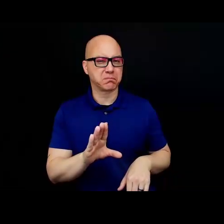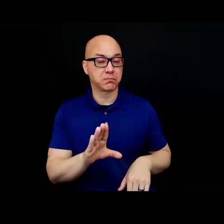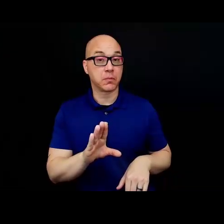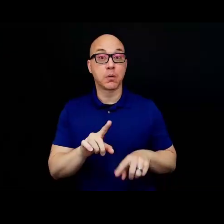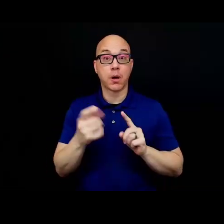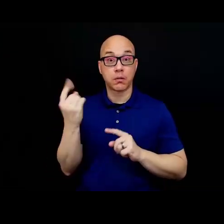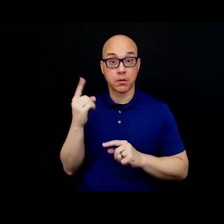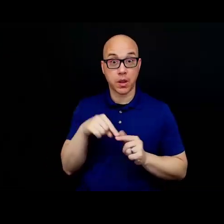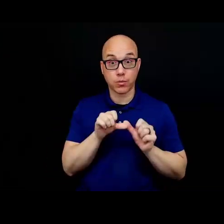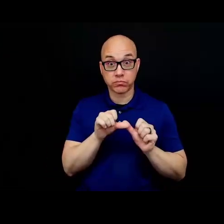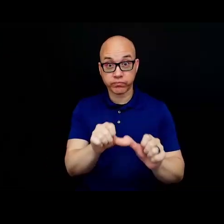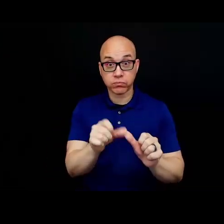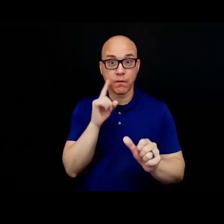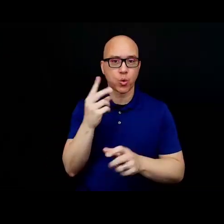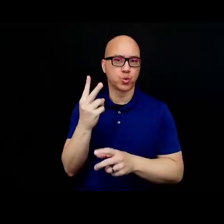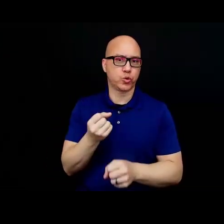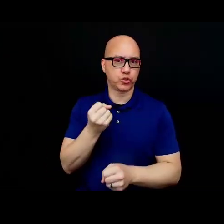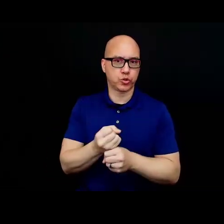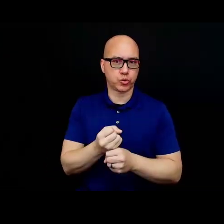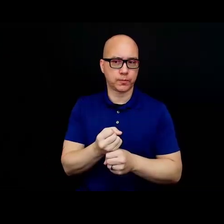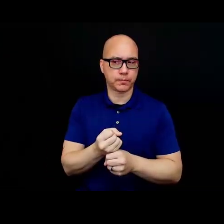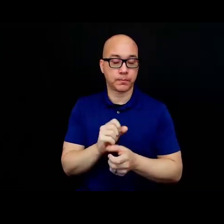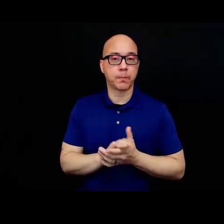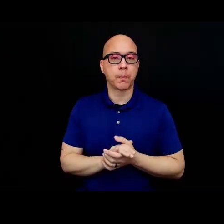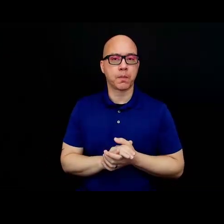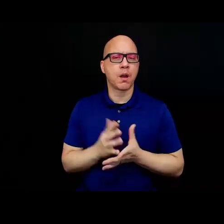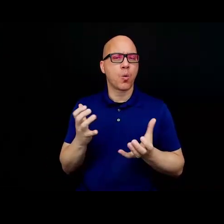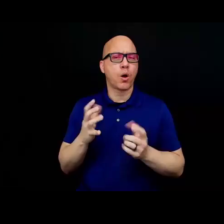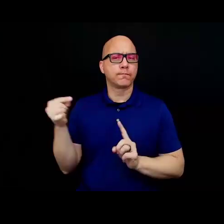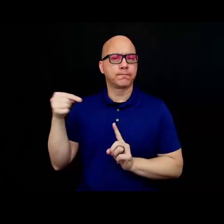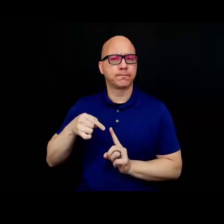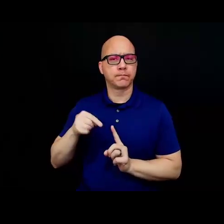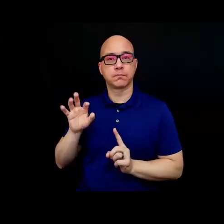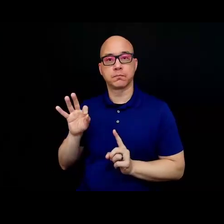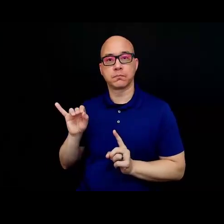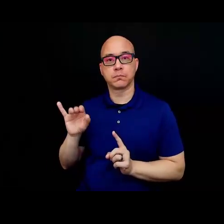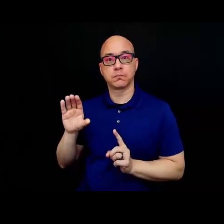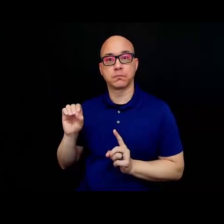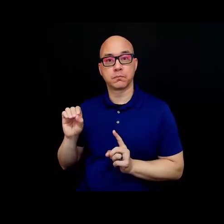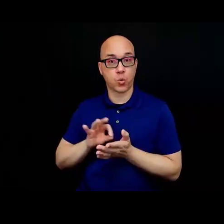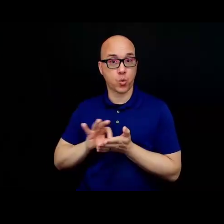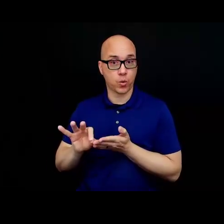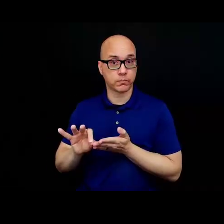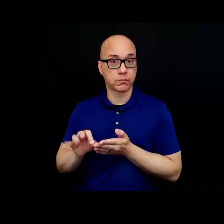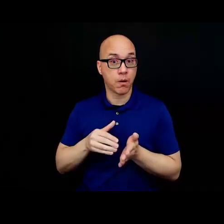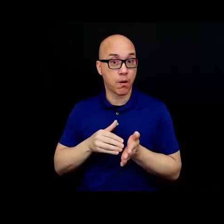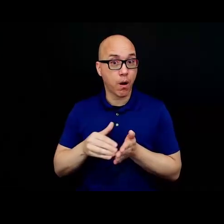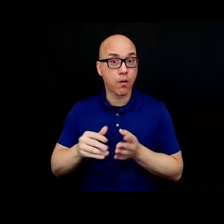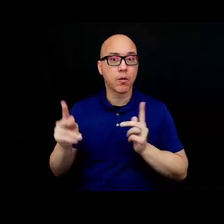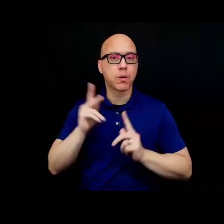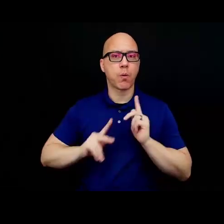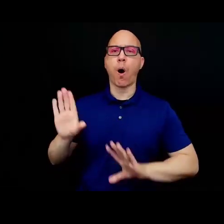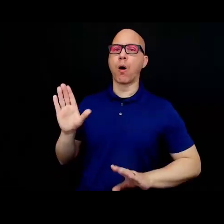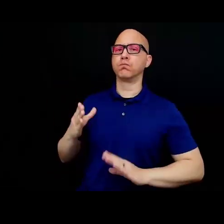your FICO score. While people often refer to my FICO score as if it's just